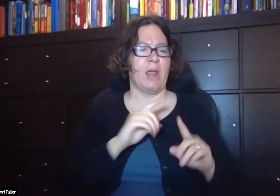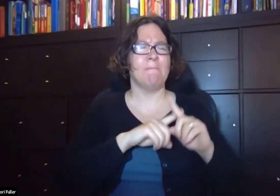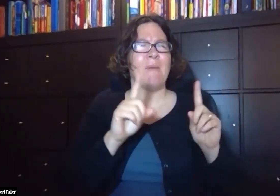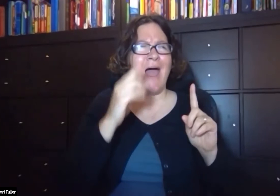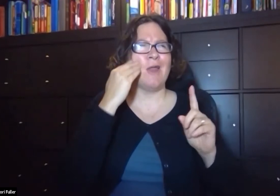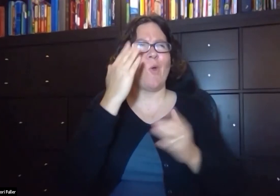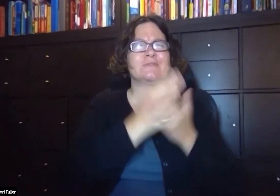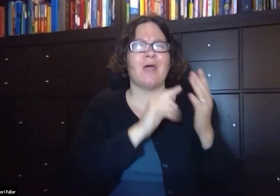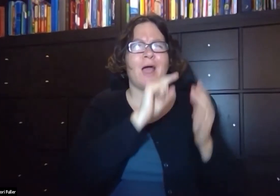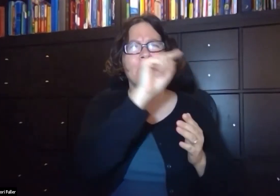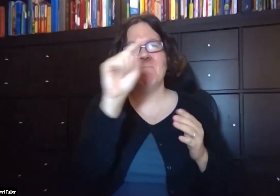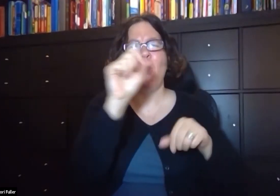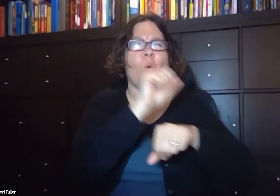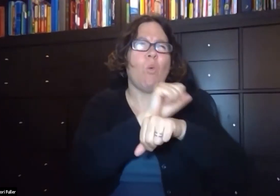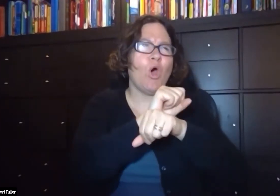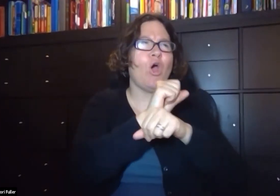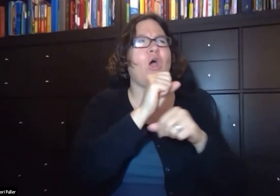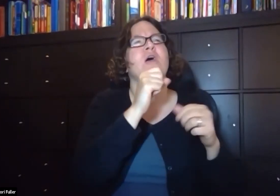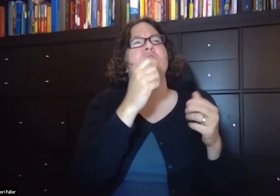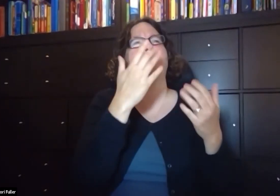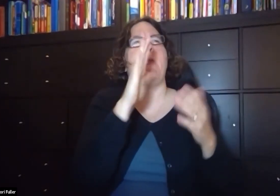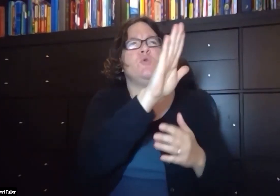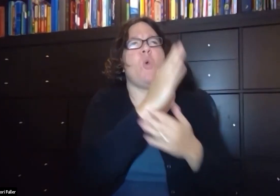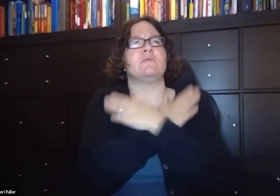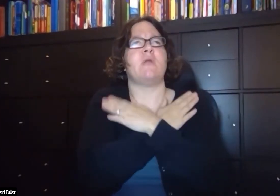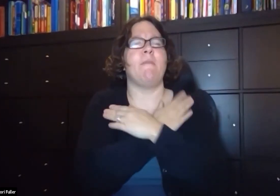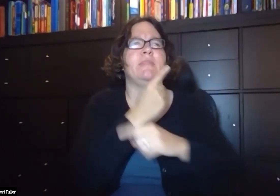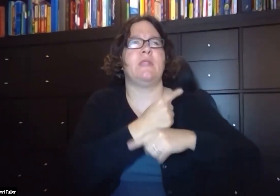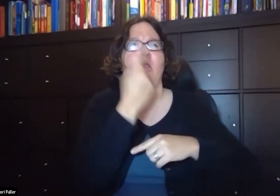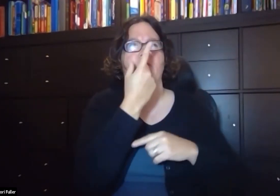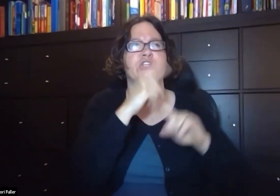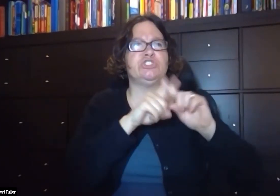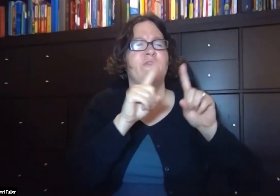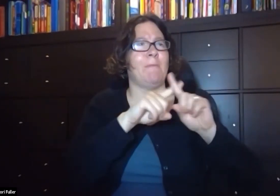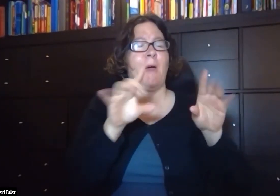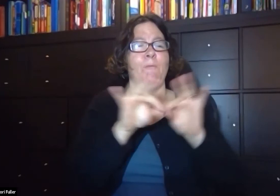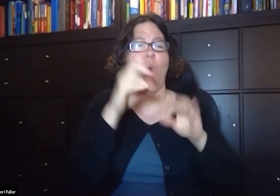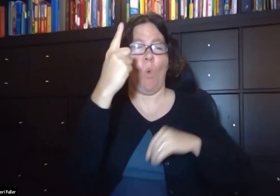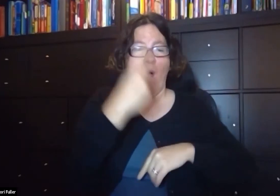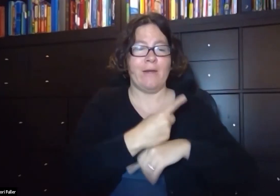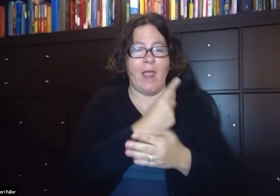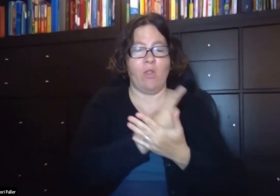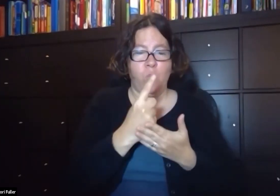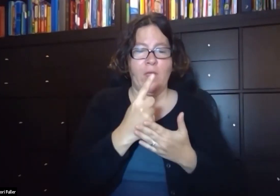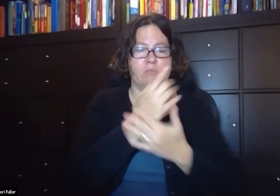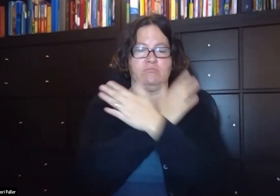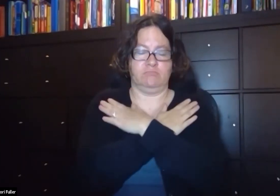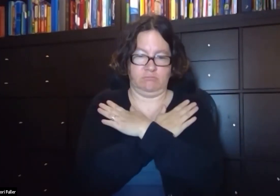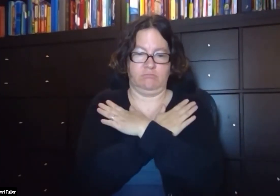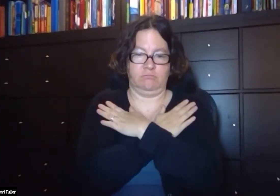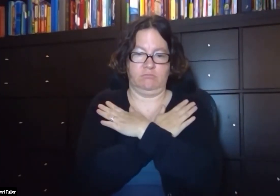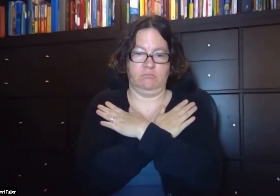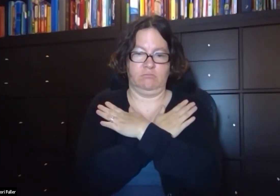typically, Sunday has been the day of Sabbath, but people have different